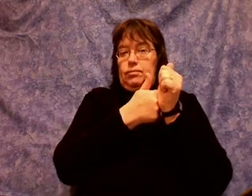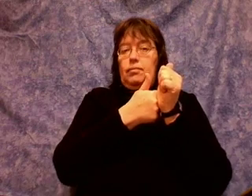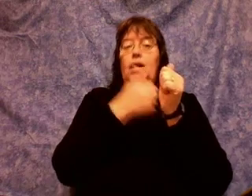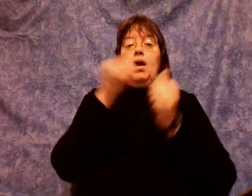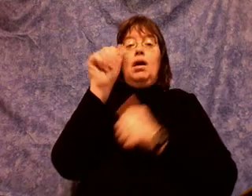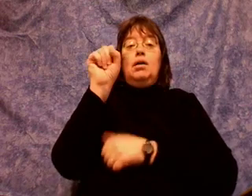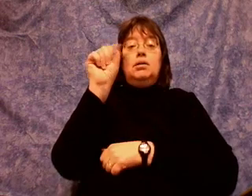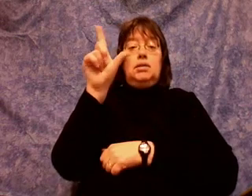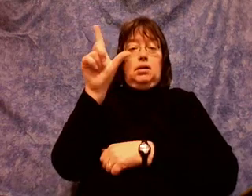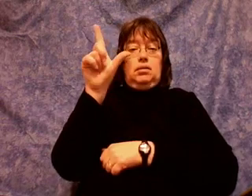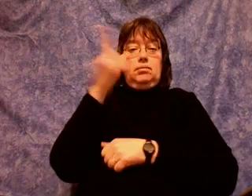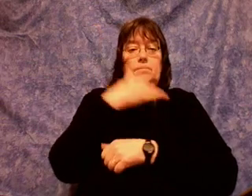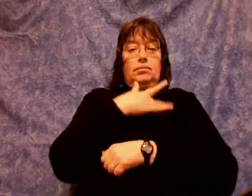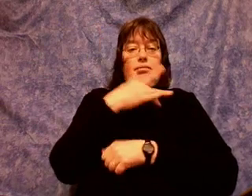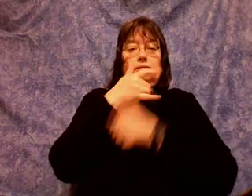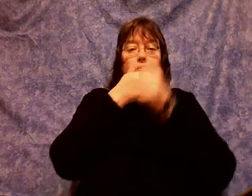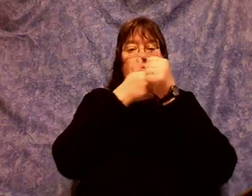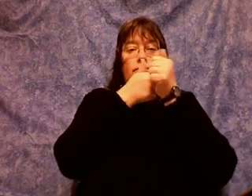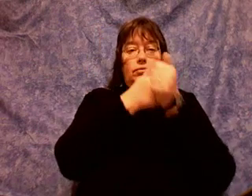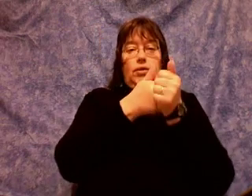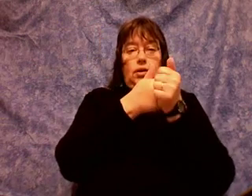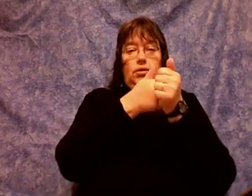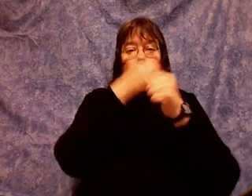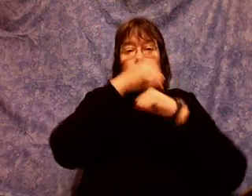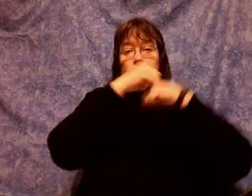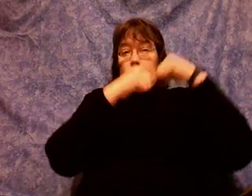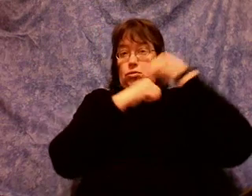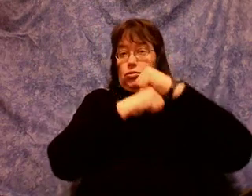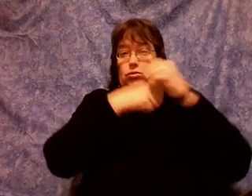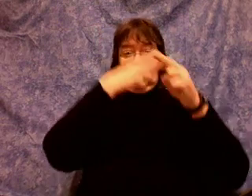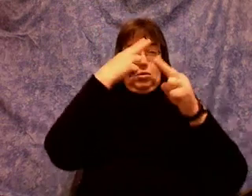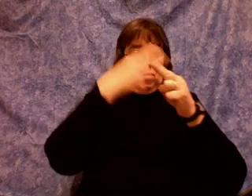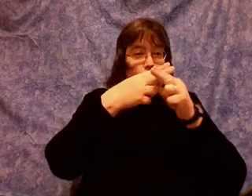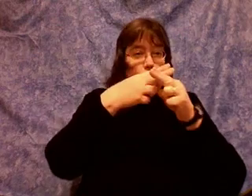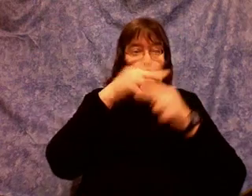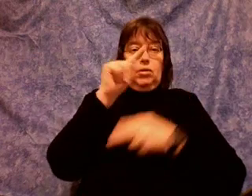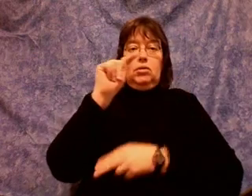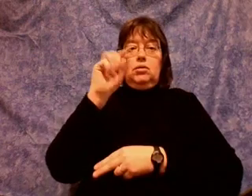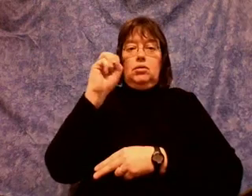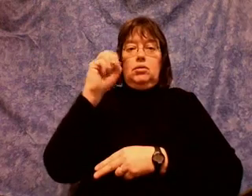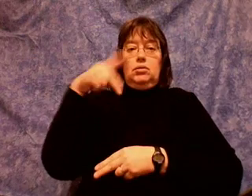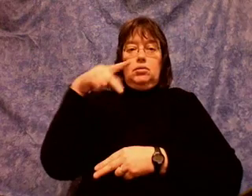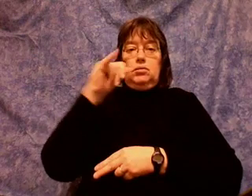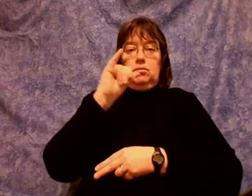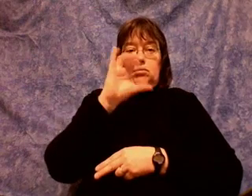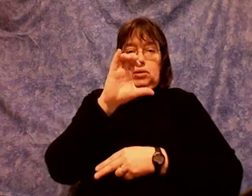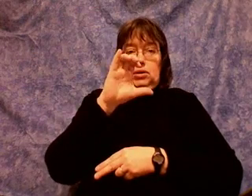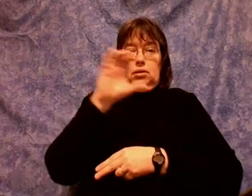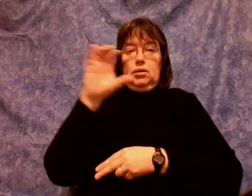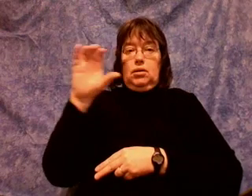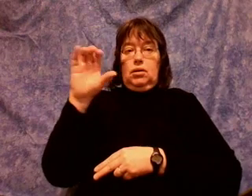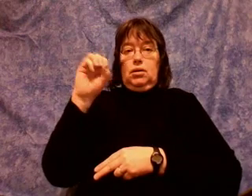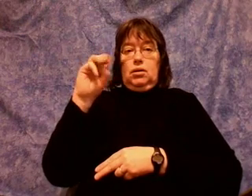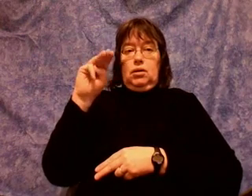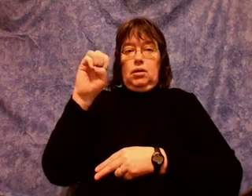that. American Sign Language follows a structure called topic, comment.